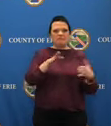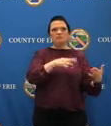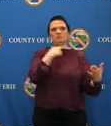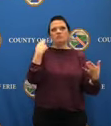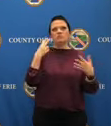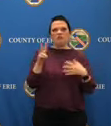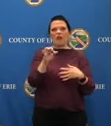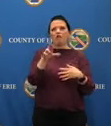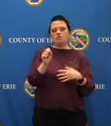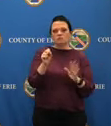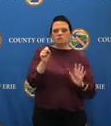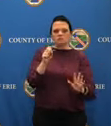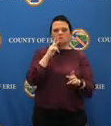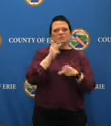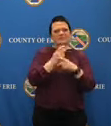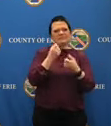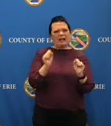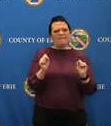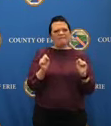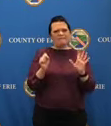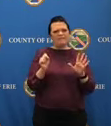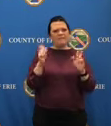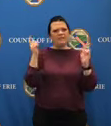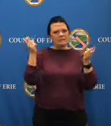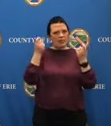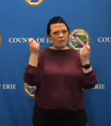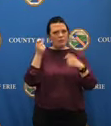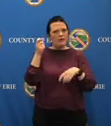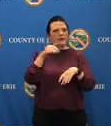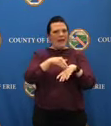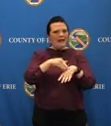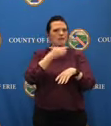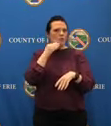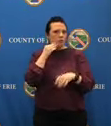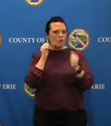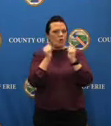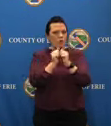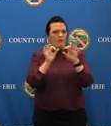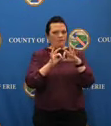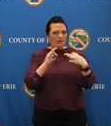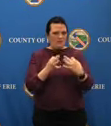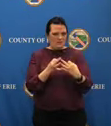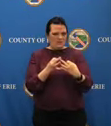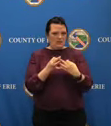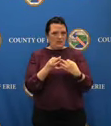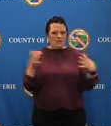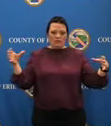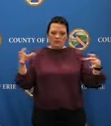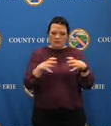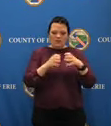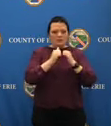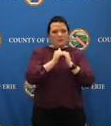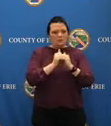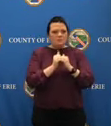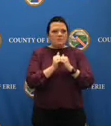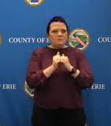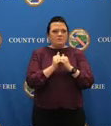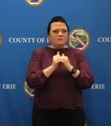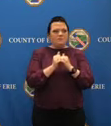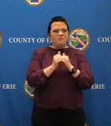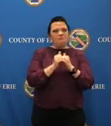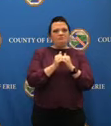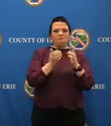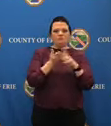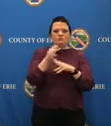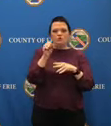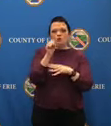So let's try to keep it safe and celebrate at home with our family, and bring others together